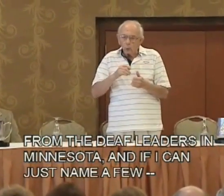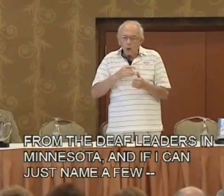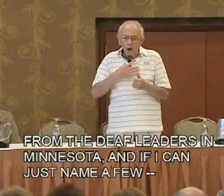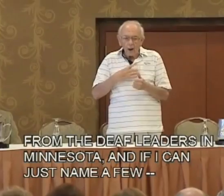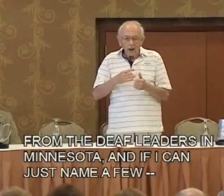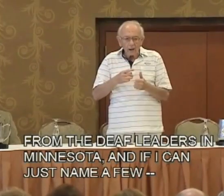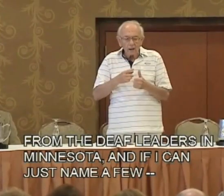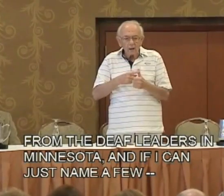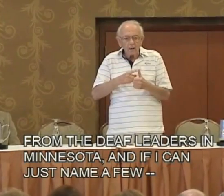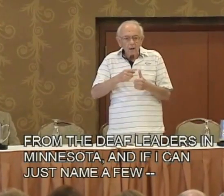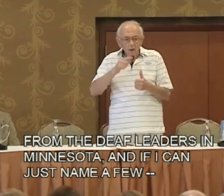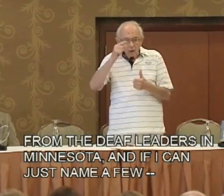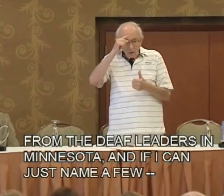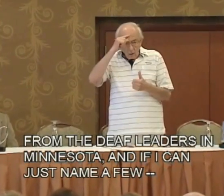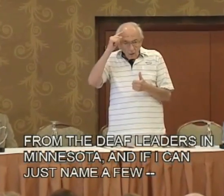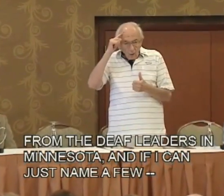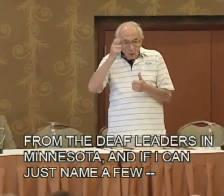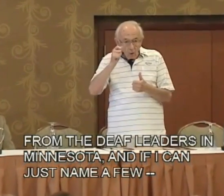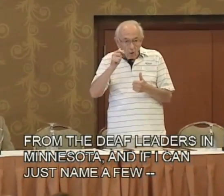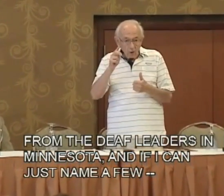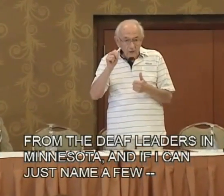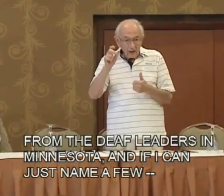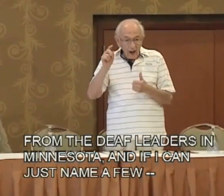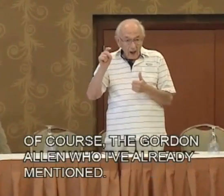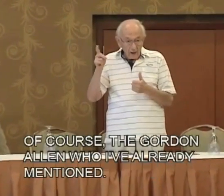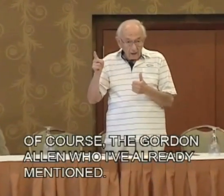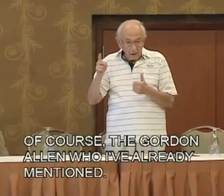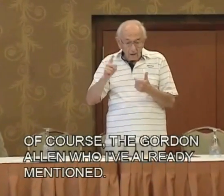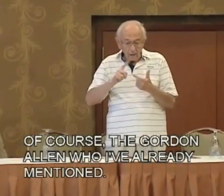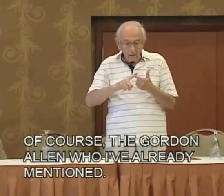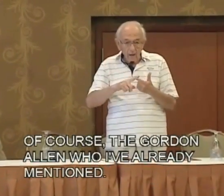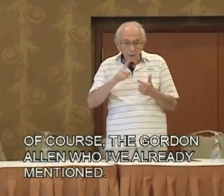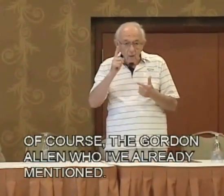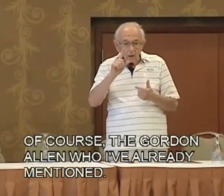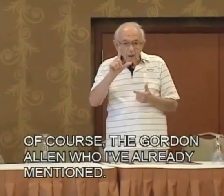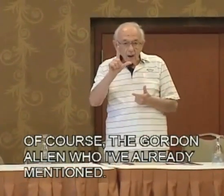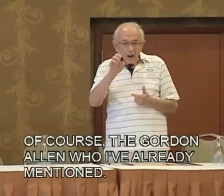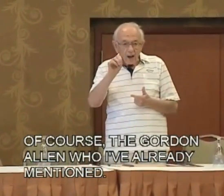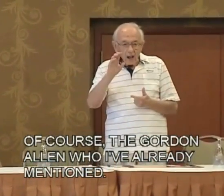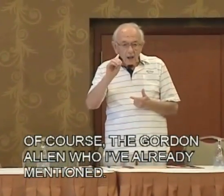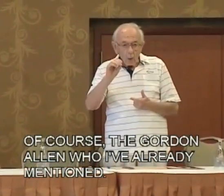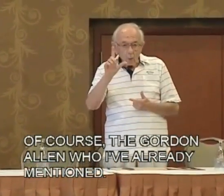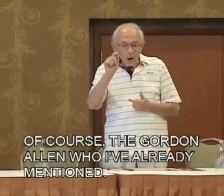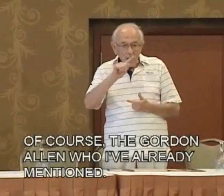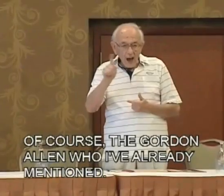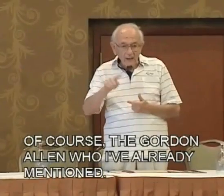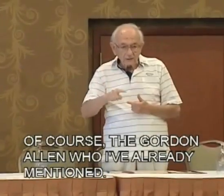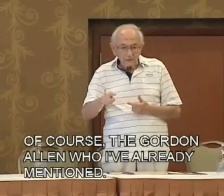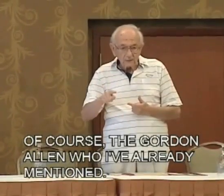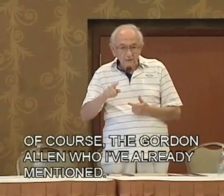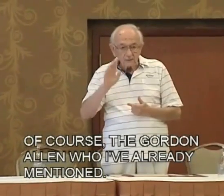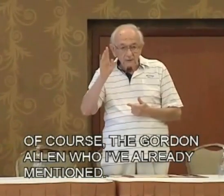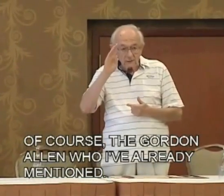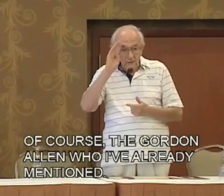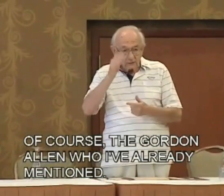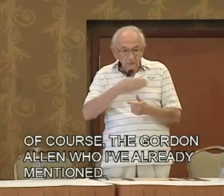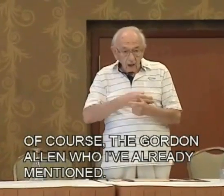and if I can just name a few of course that Gordon Allen who I've already mentioned another is Leo Latz